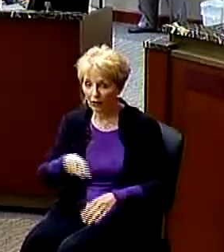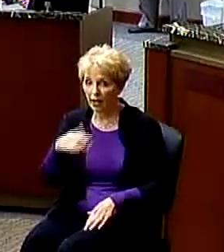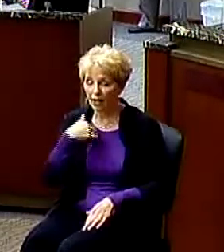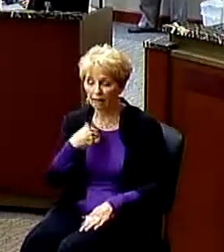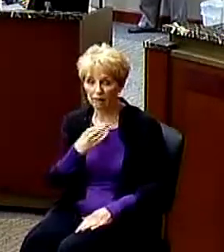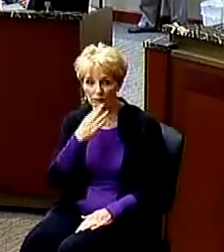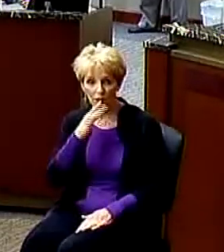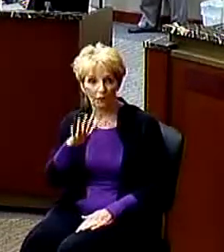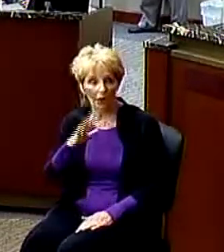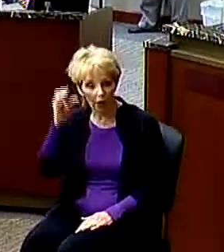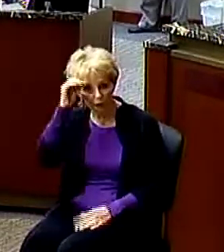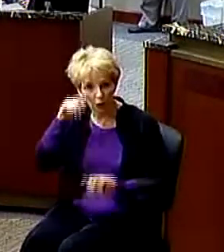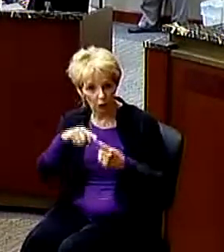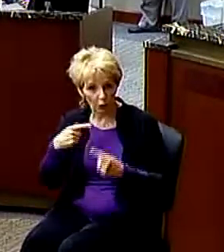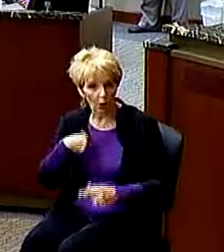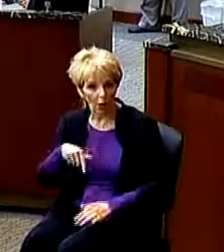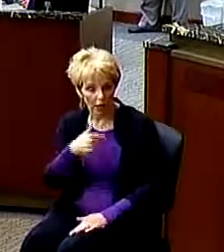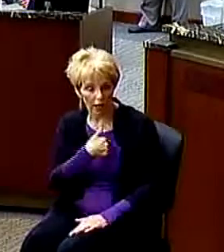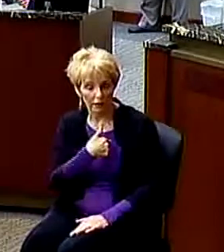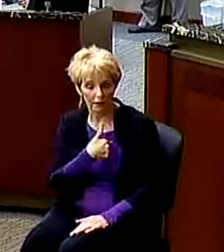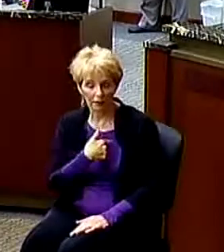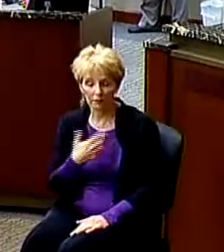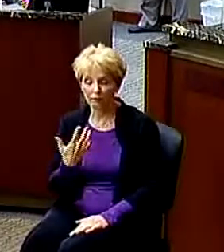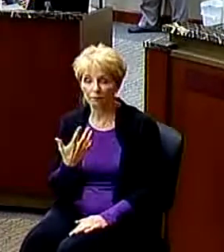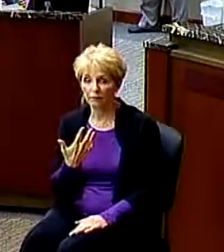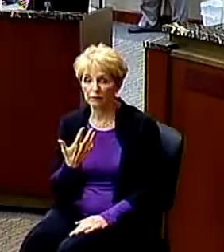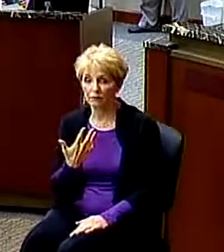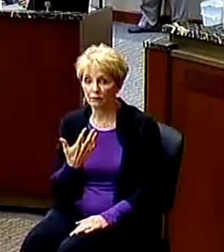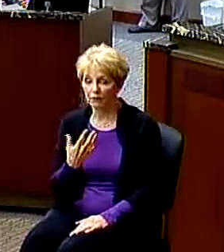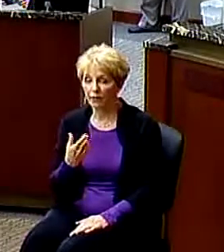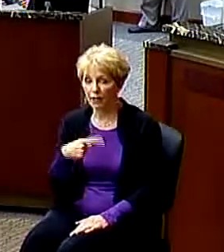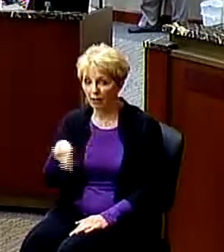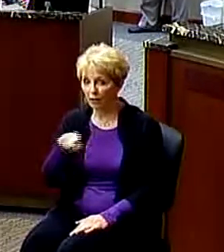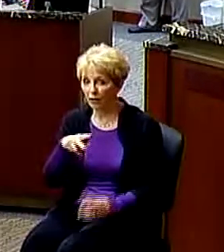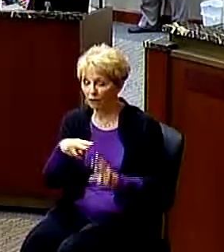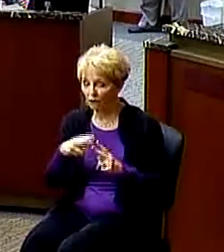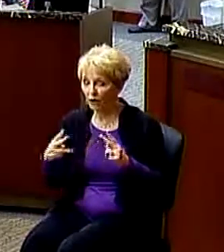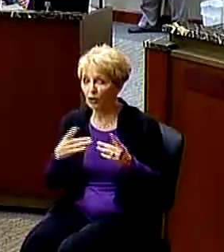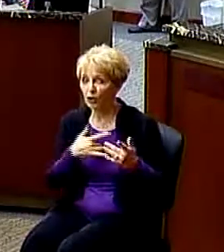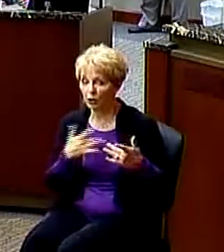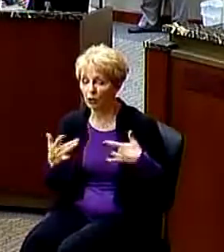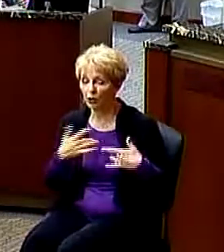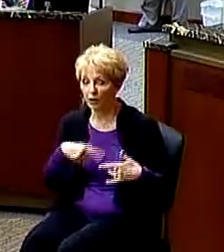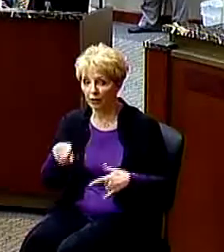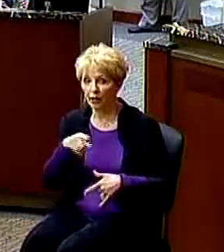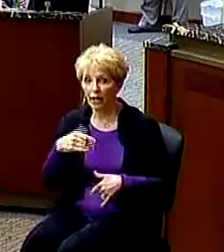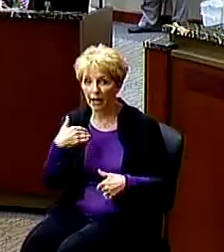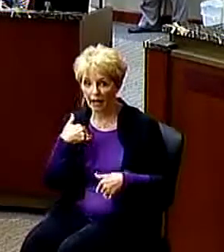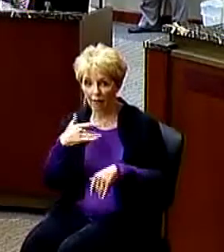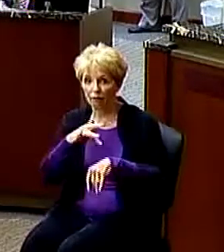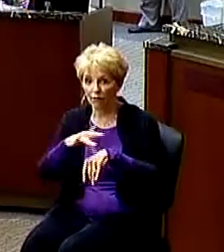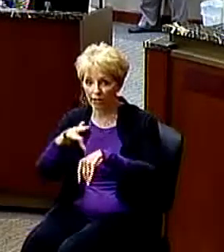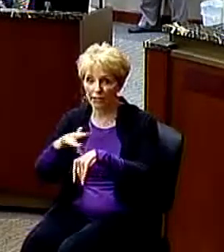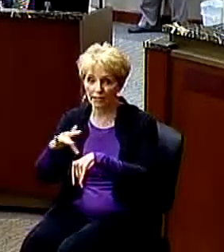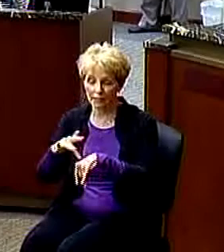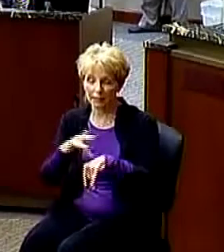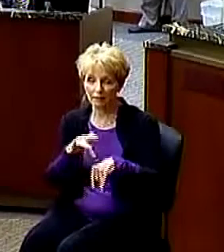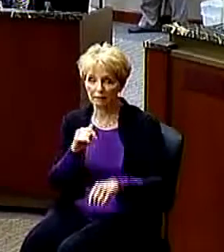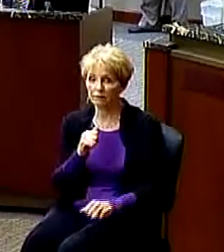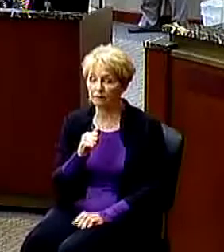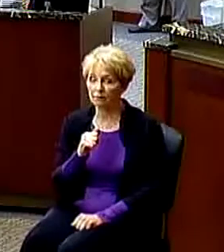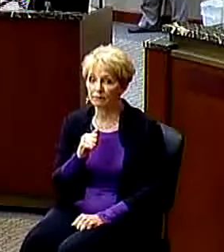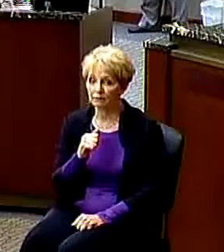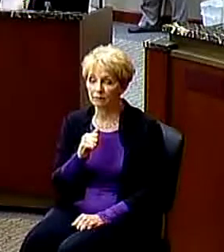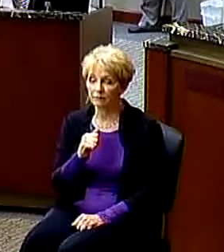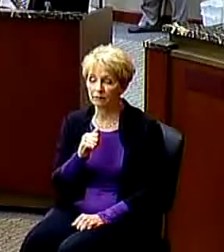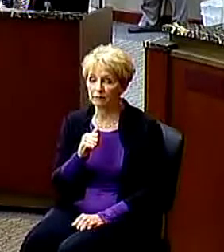their opinions to us, and they are very concerned that they're going to have vacancies.